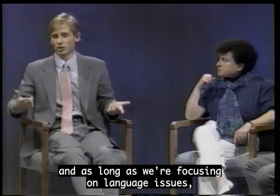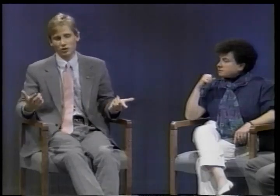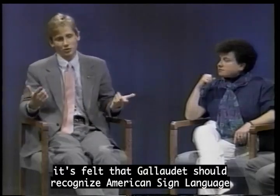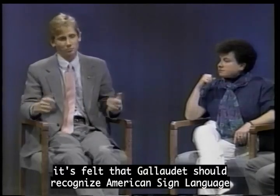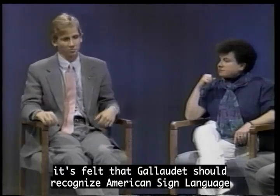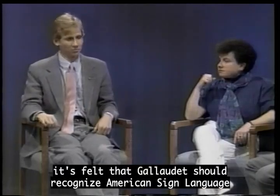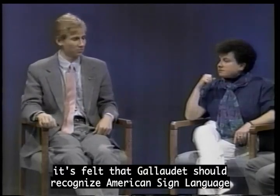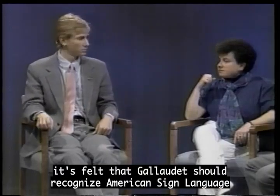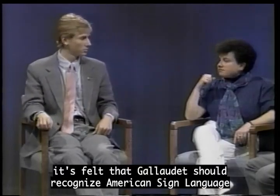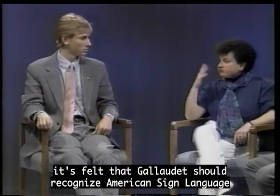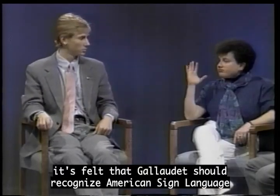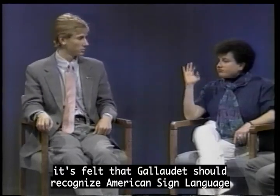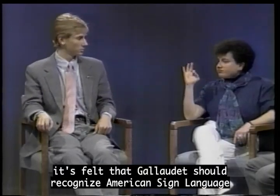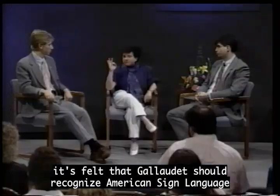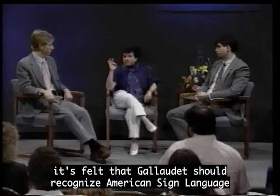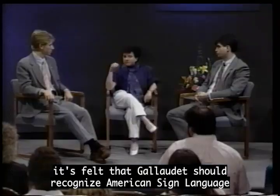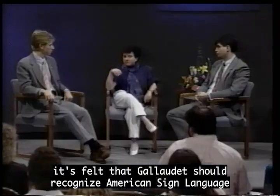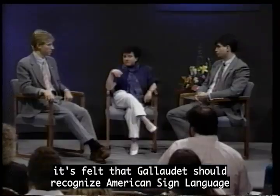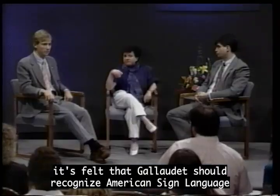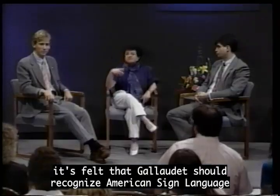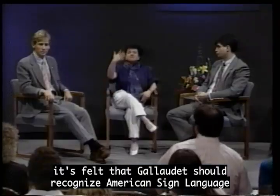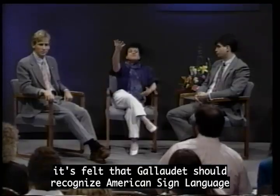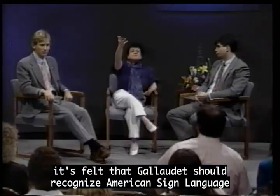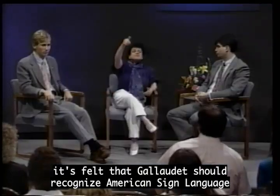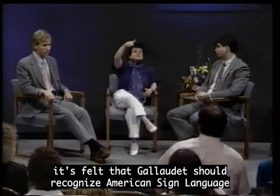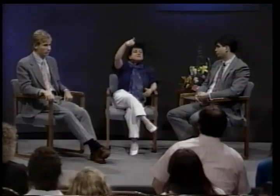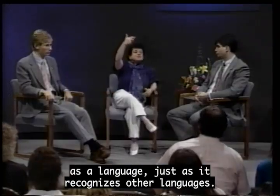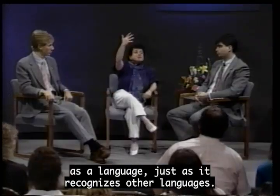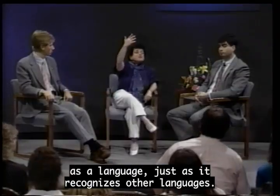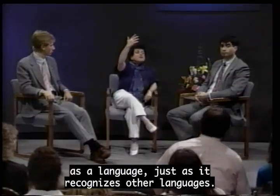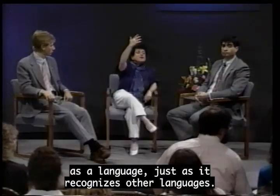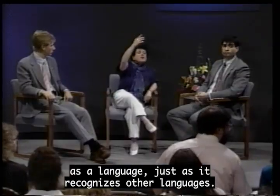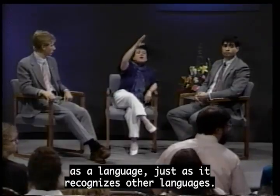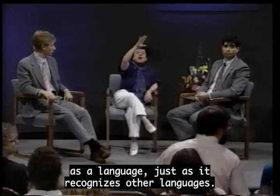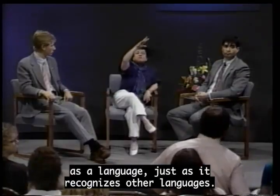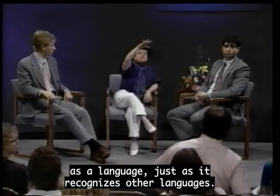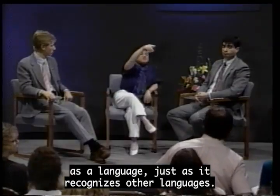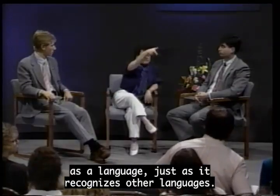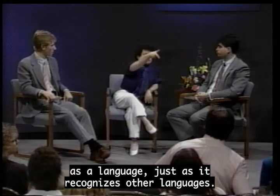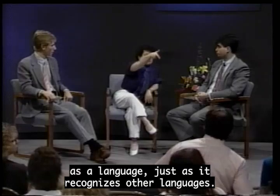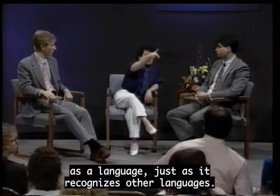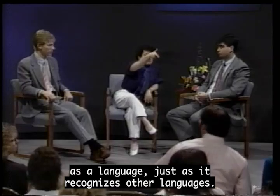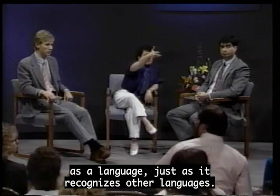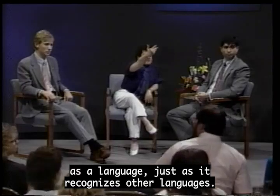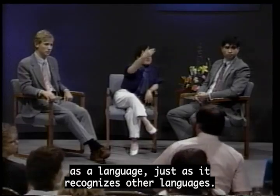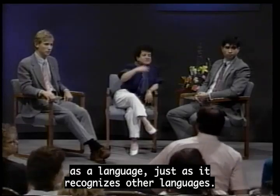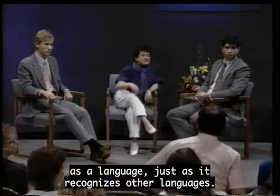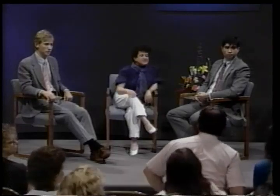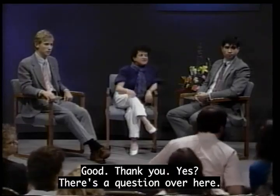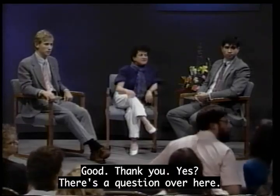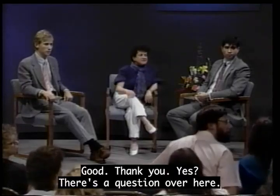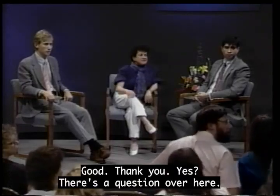recognize American Sign Language as a language, just as it recognizes other languages. Good. Thank you. Yes, there's a question over